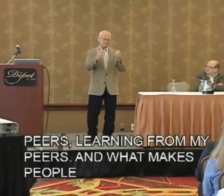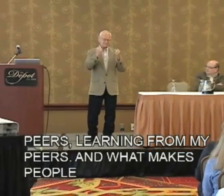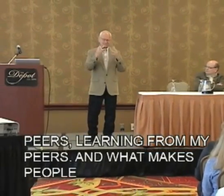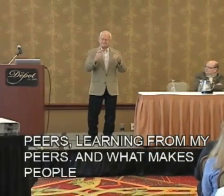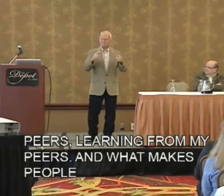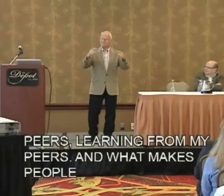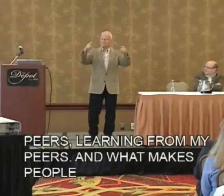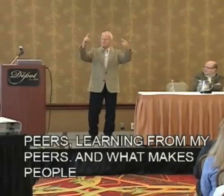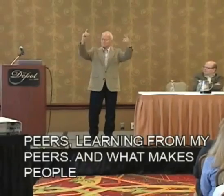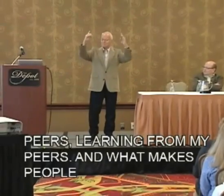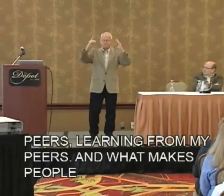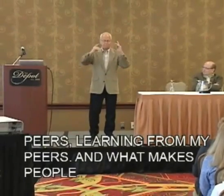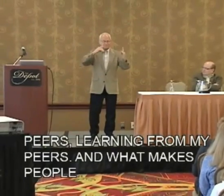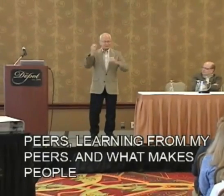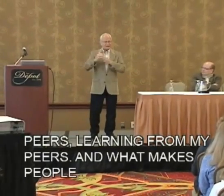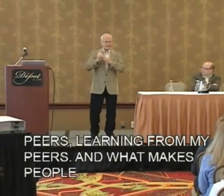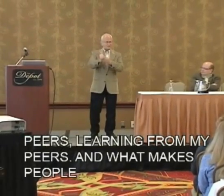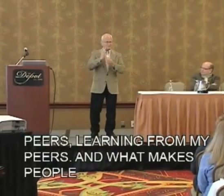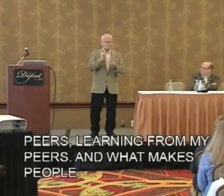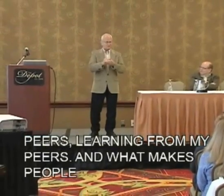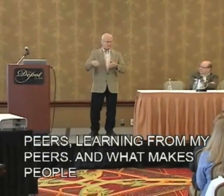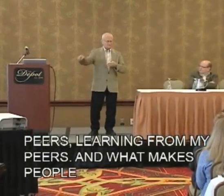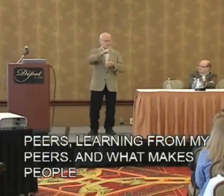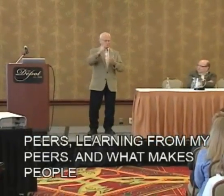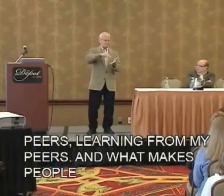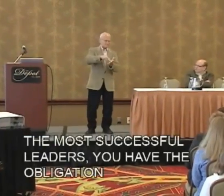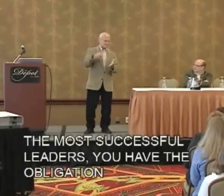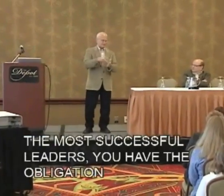And what makes people the most successful leaders?